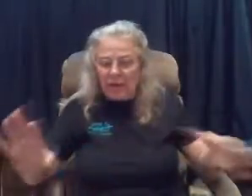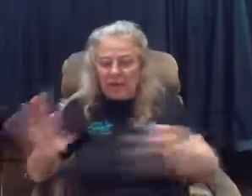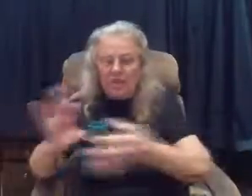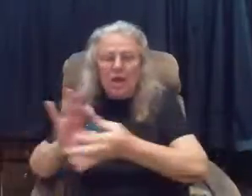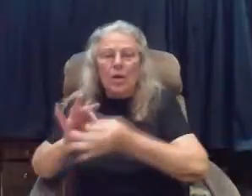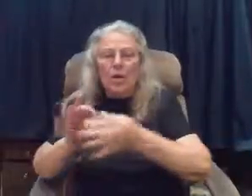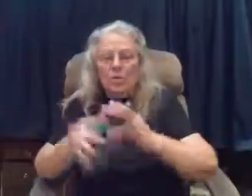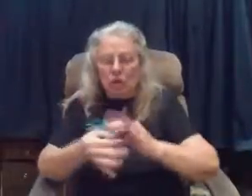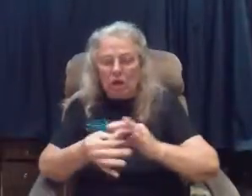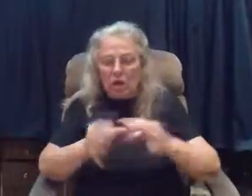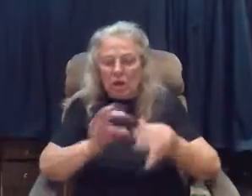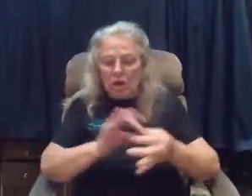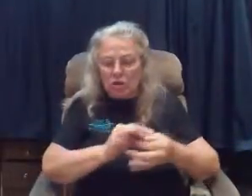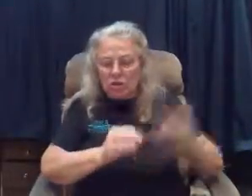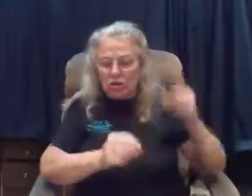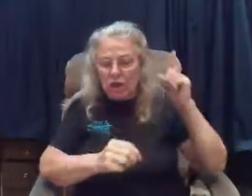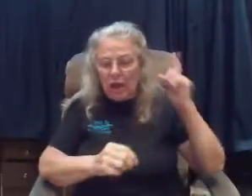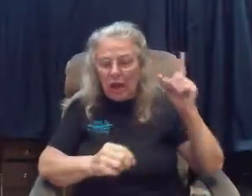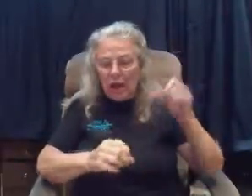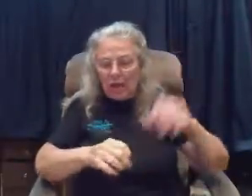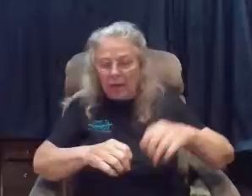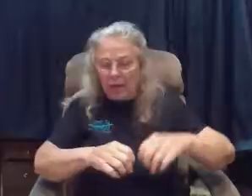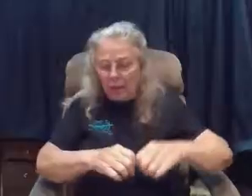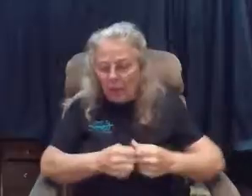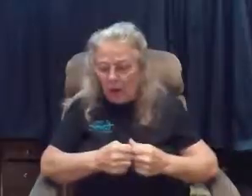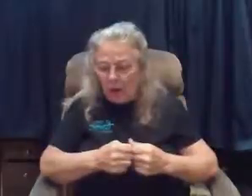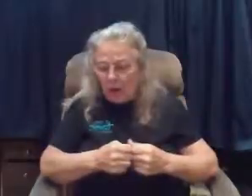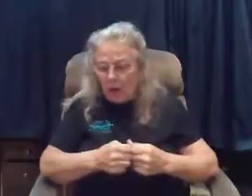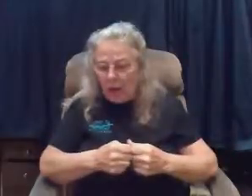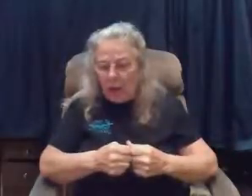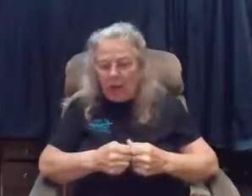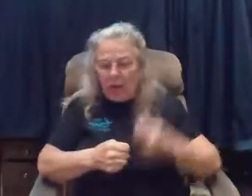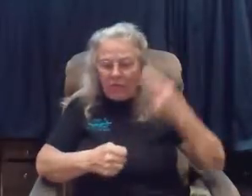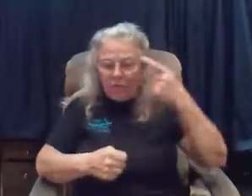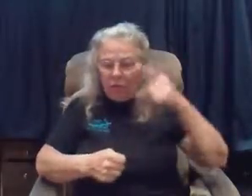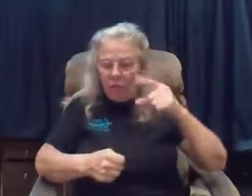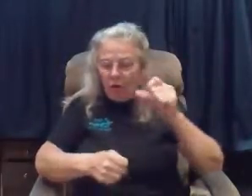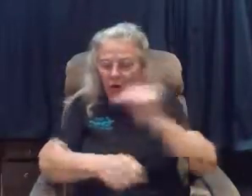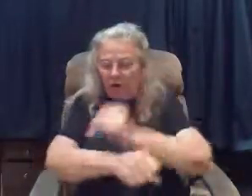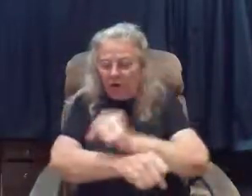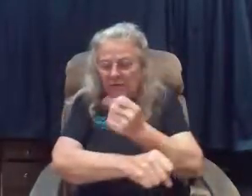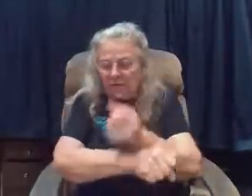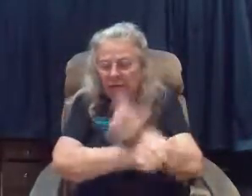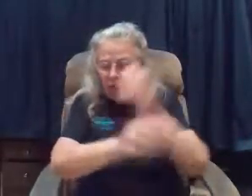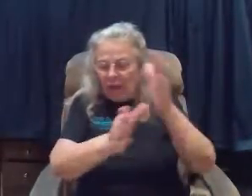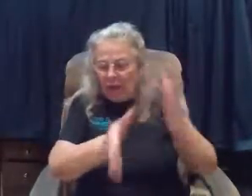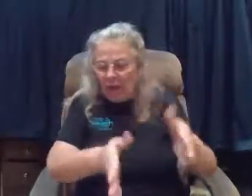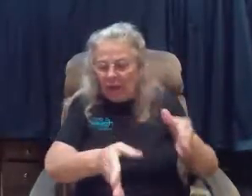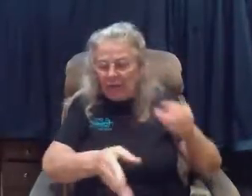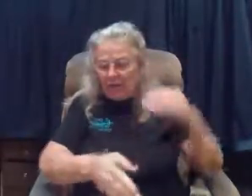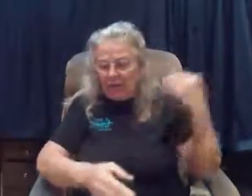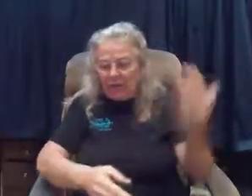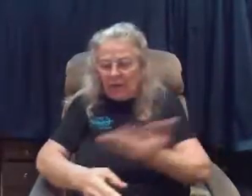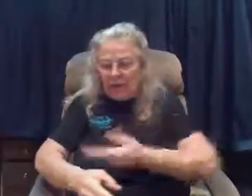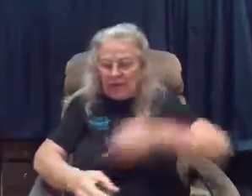peace. Chains shall he break, for the slave is